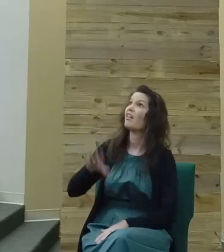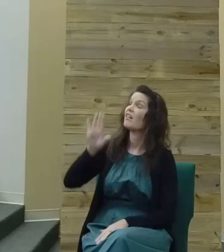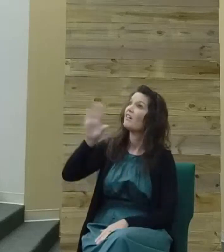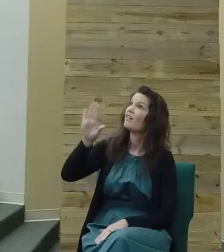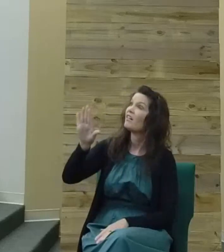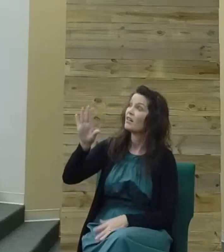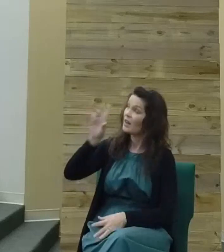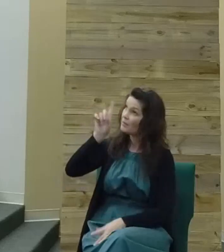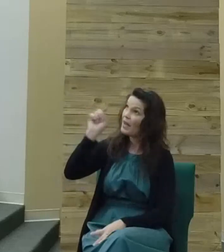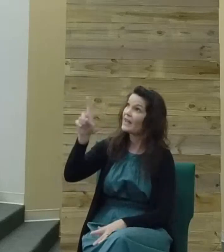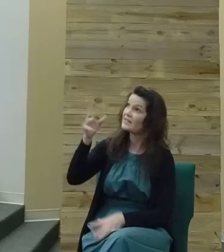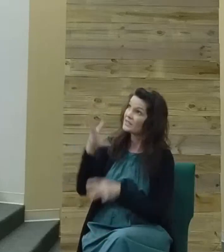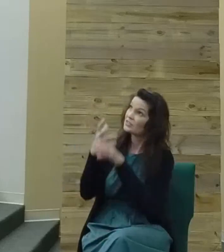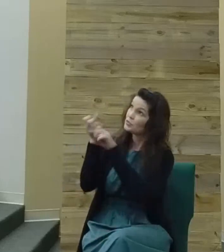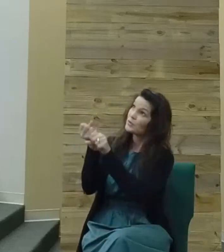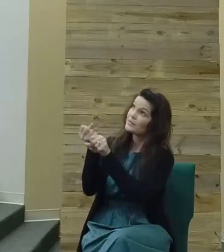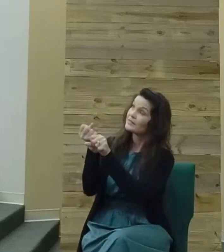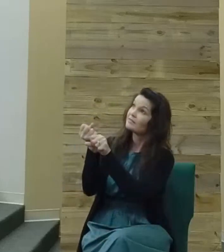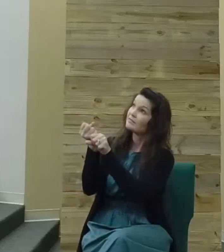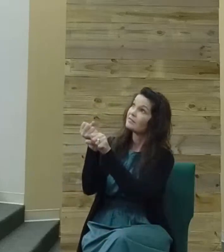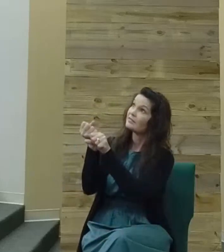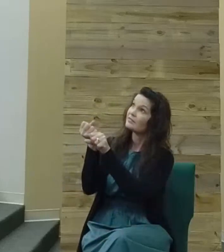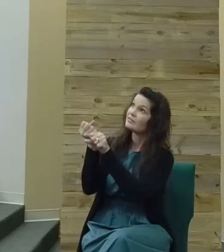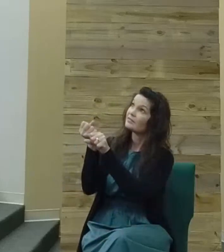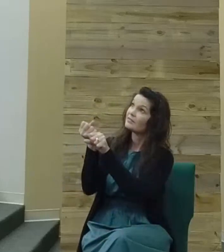But I'm asking you, I'm trusting you